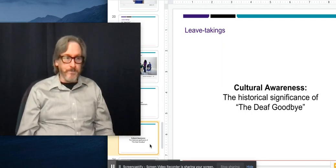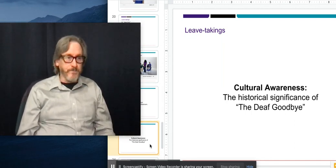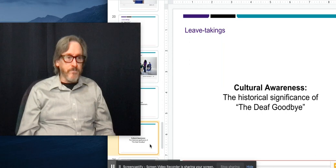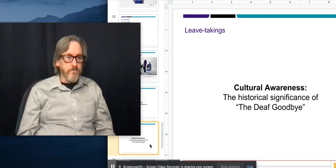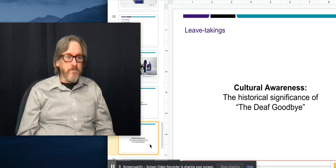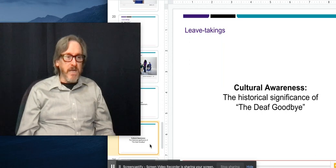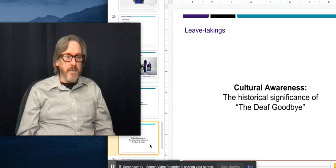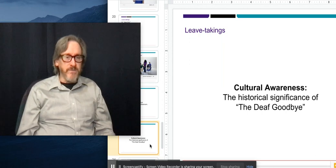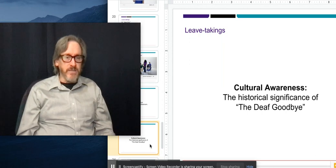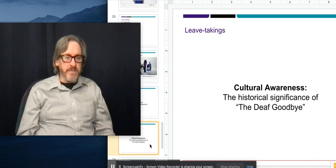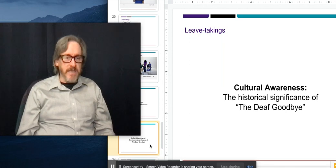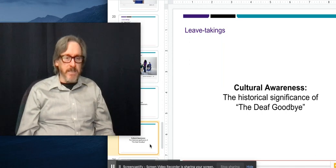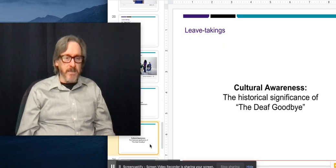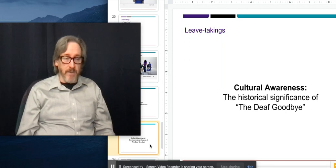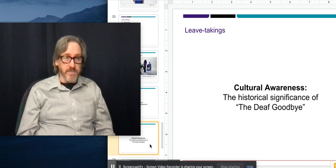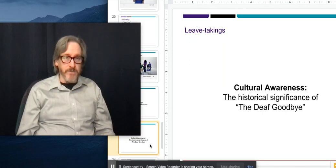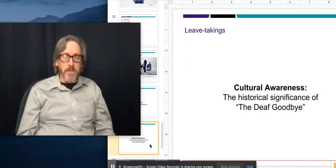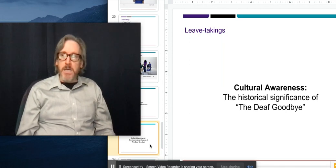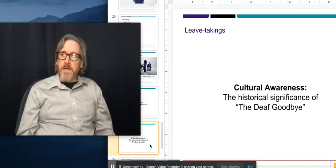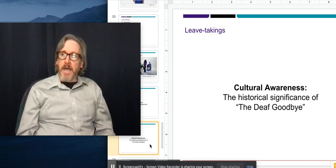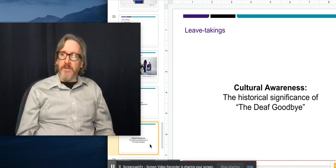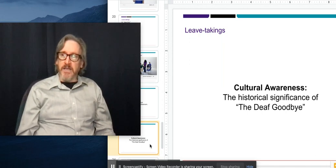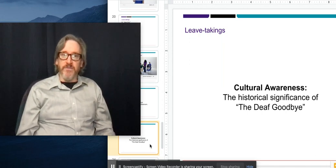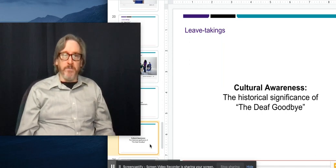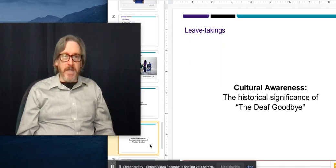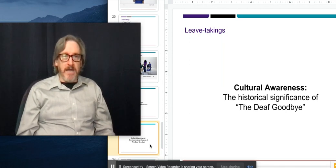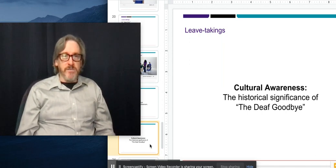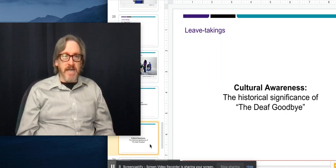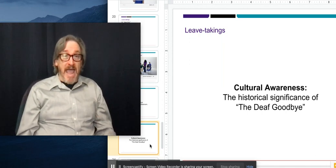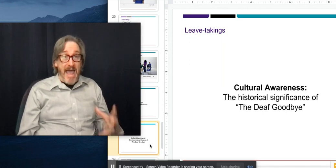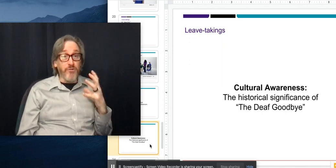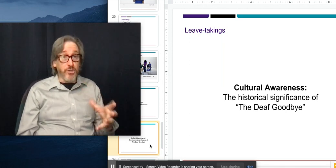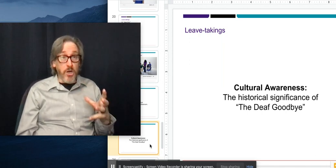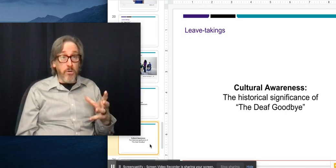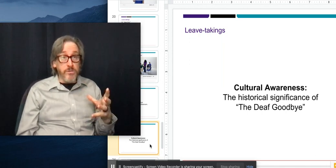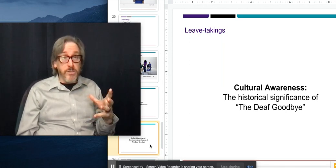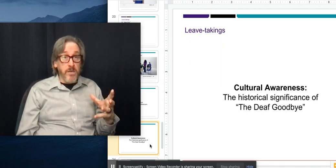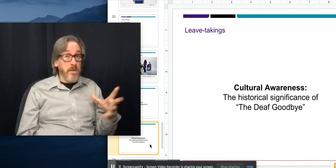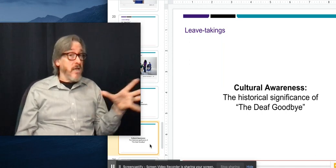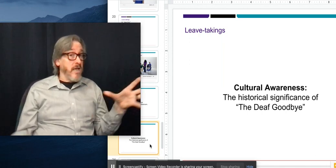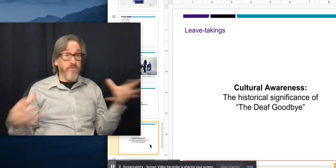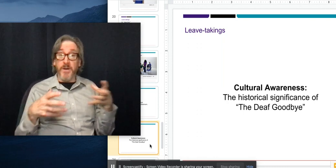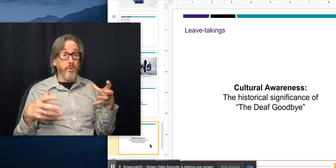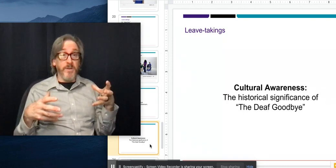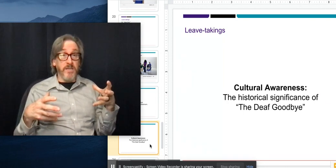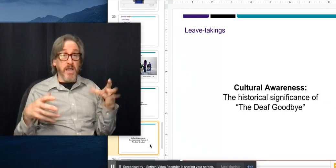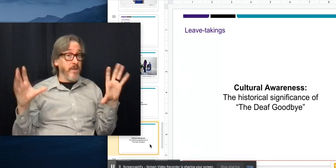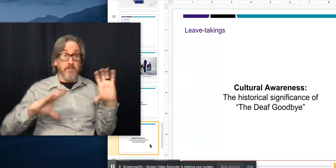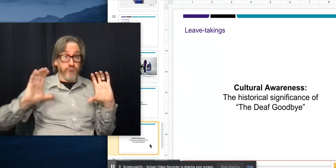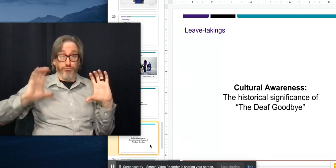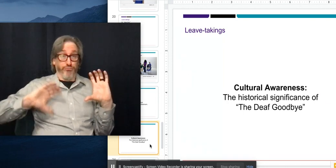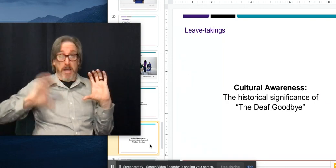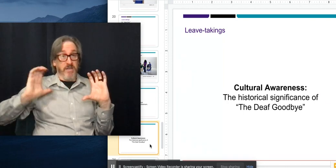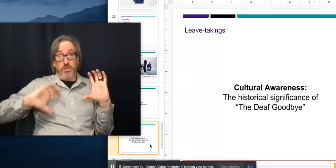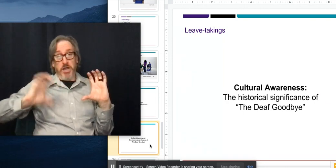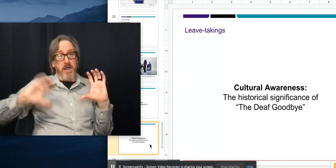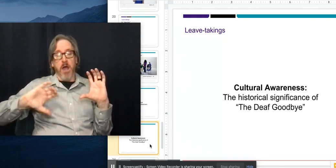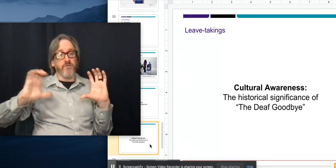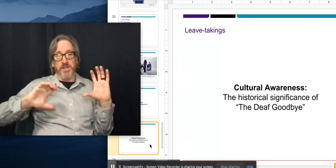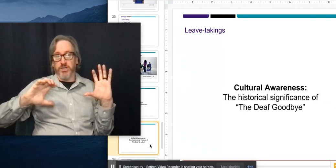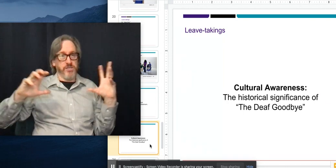Theater in Cleveland, and obviously at the Cleveland Playhouse. And after shows, everybody would be in the lobby